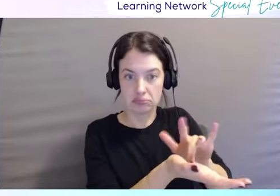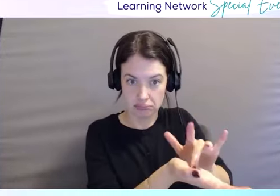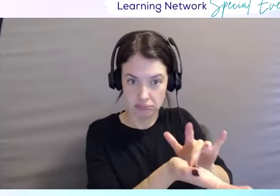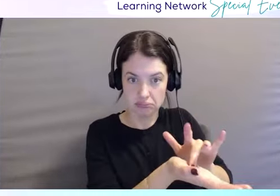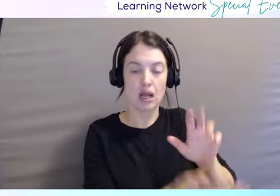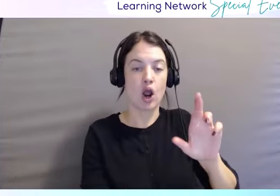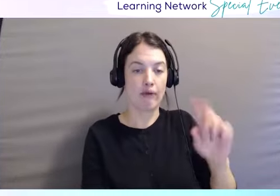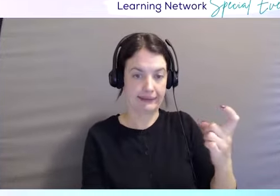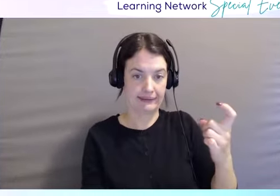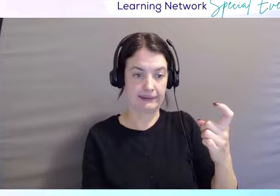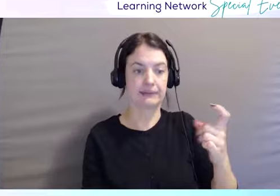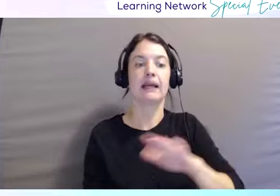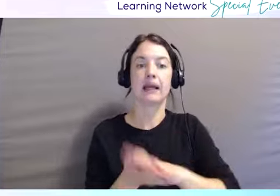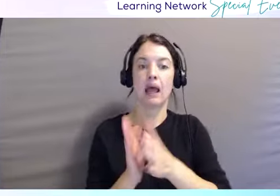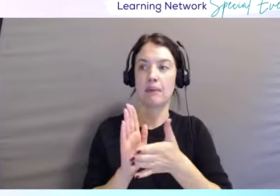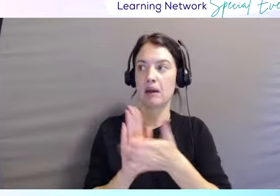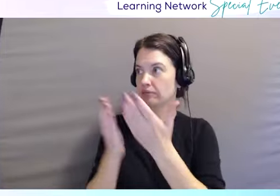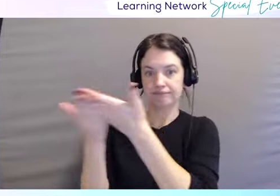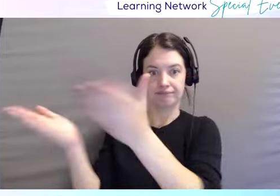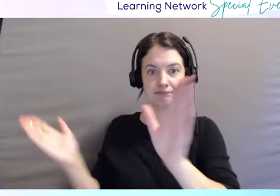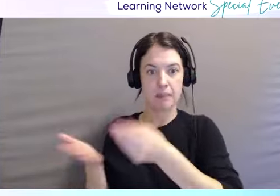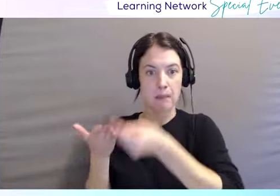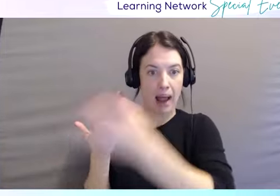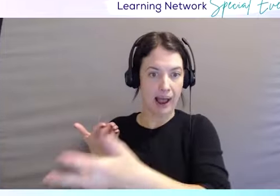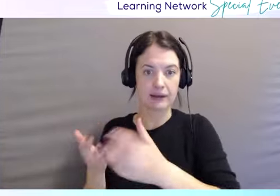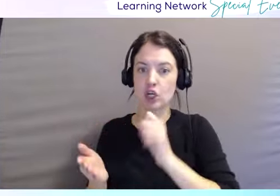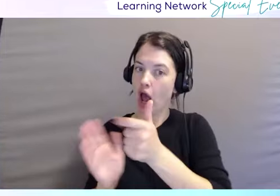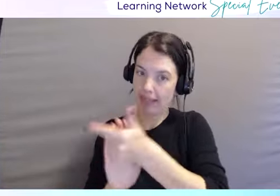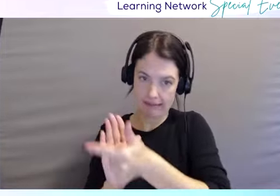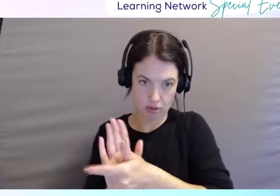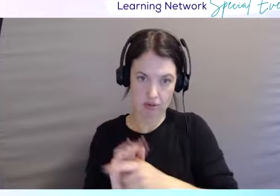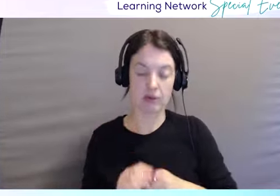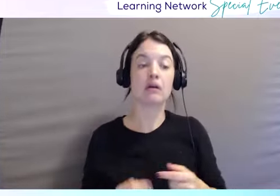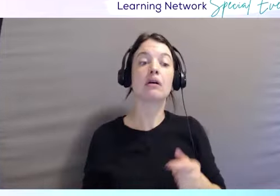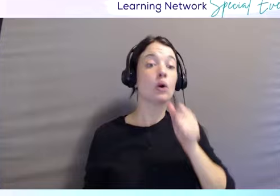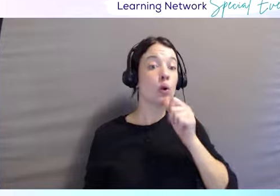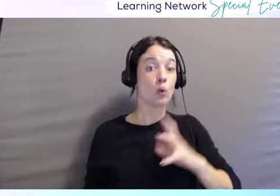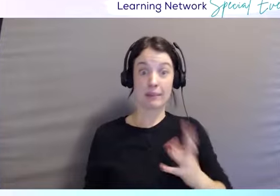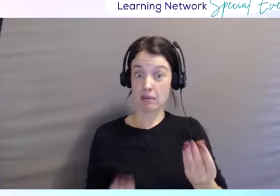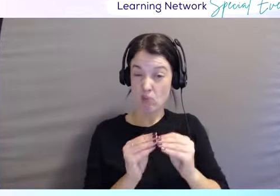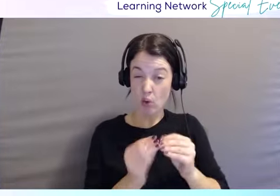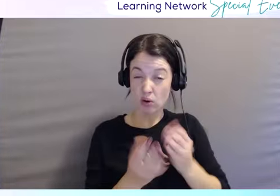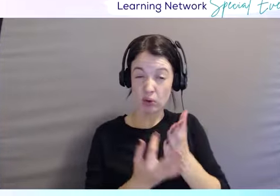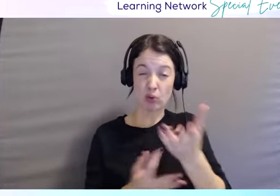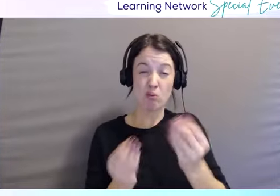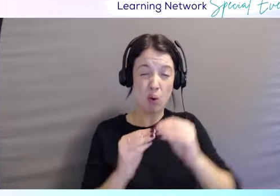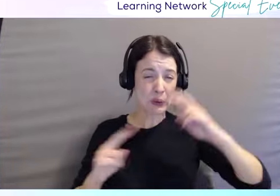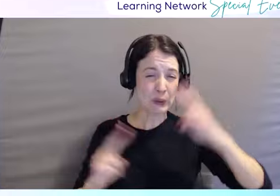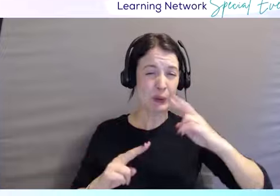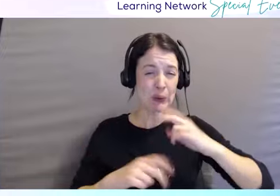is a very complex area. Women have more chronic pain and get more prescriptions, but you know, this is in the context of a very,